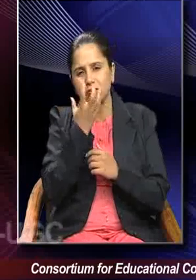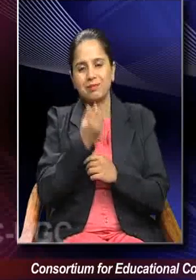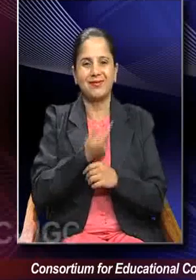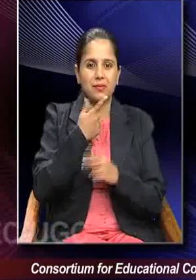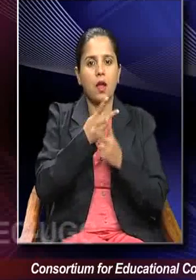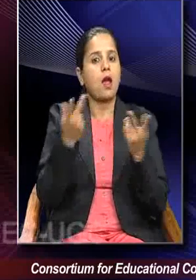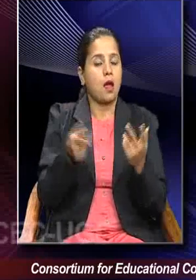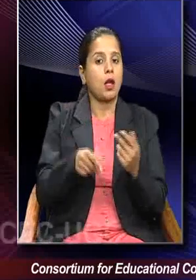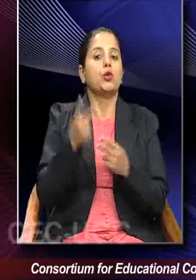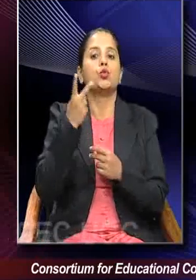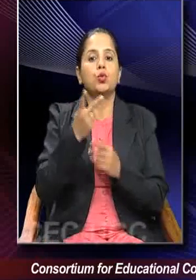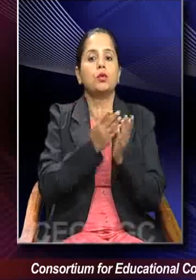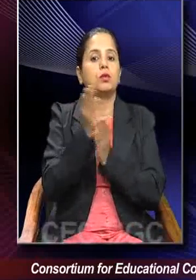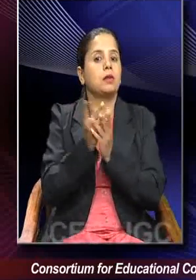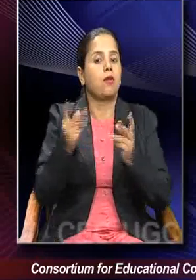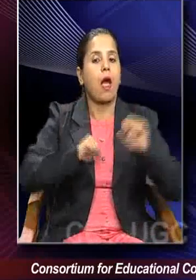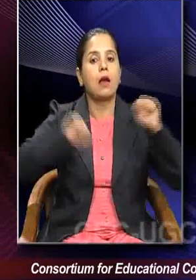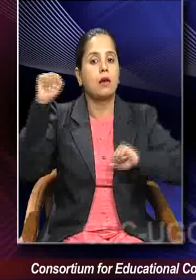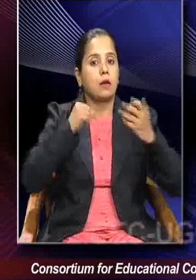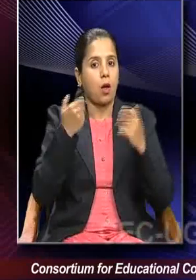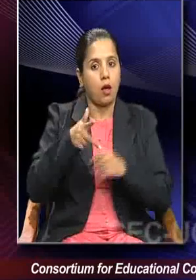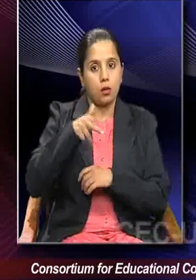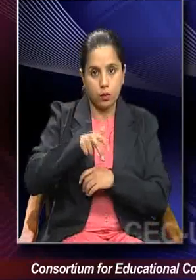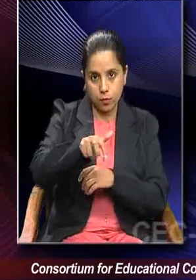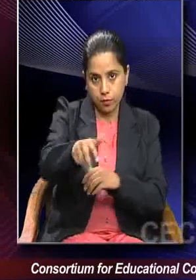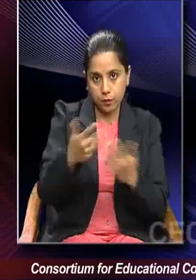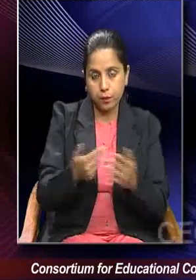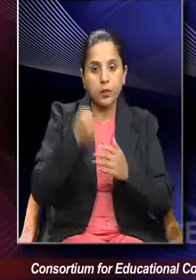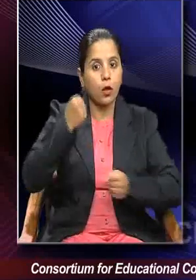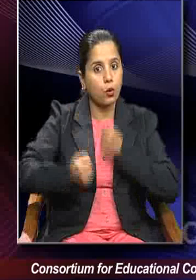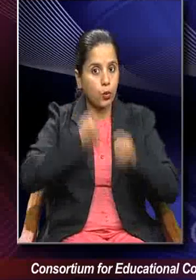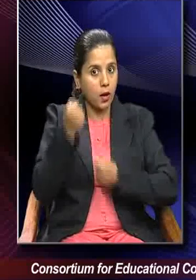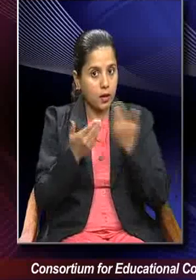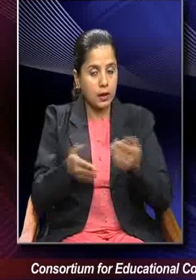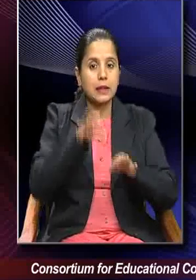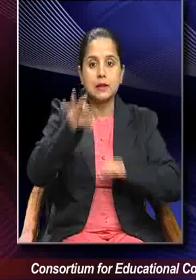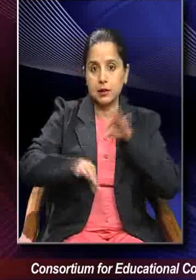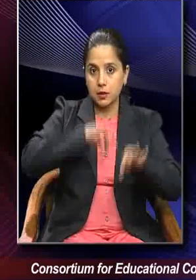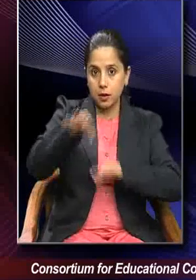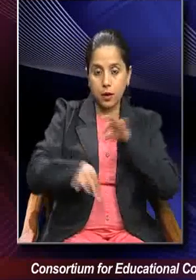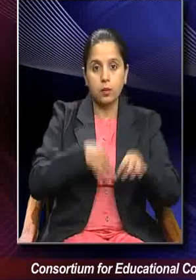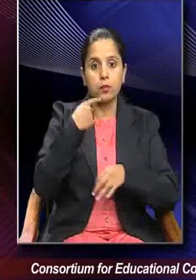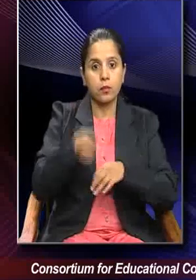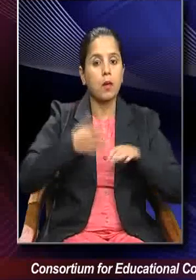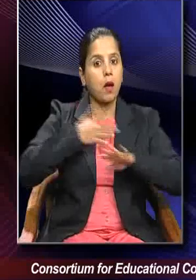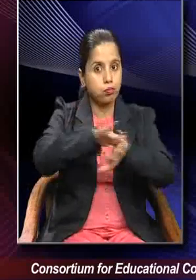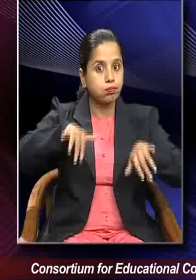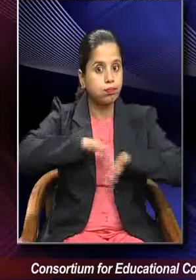ways to exercise, such as walking, running, cycling,